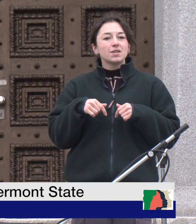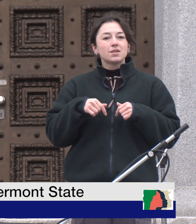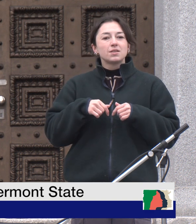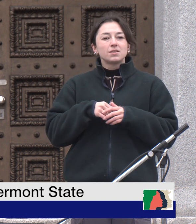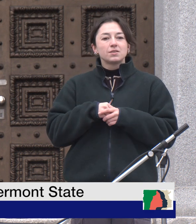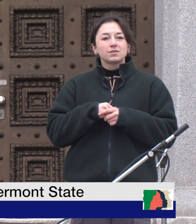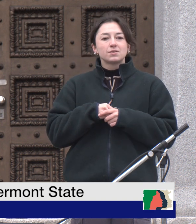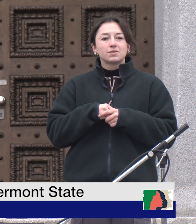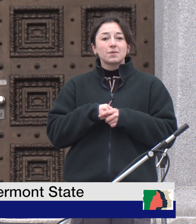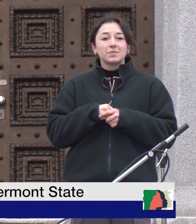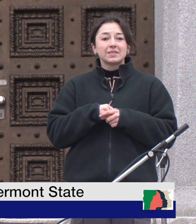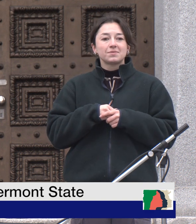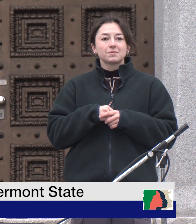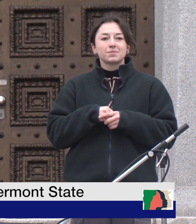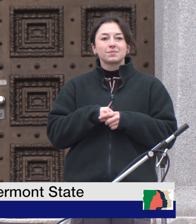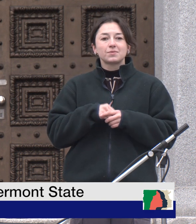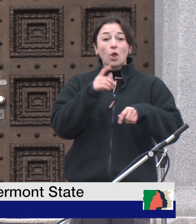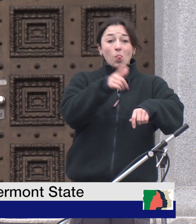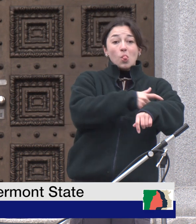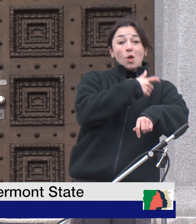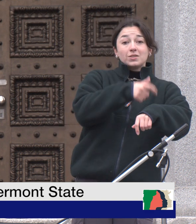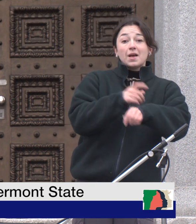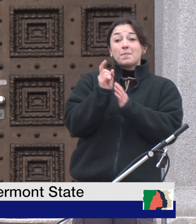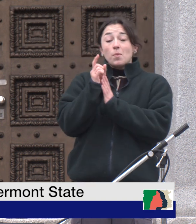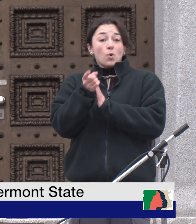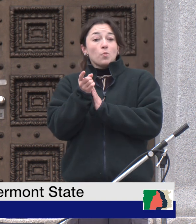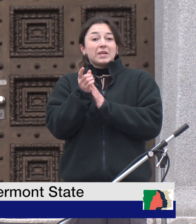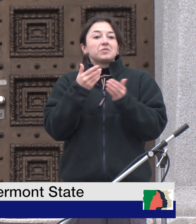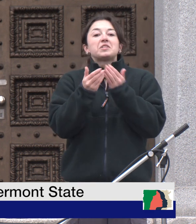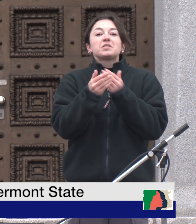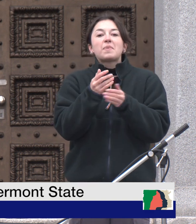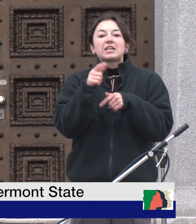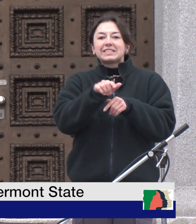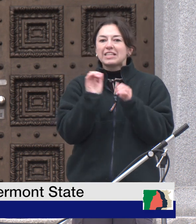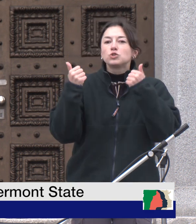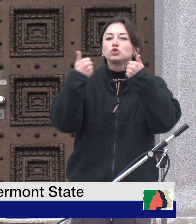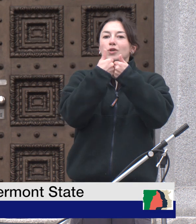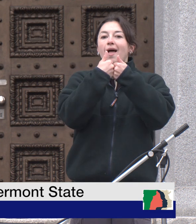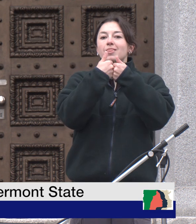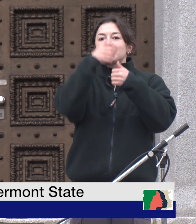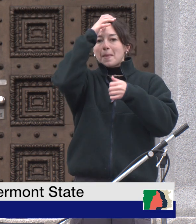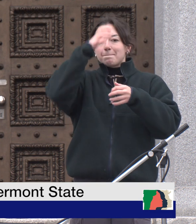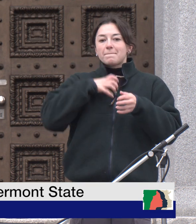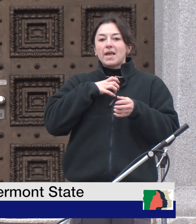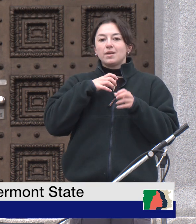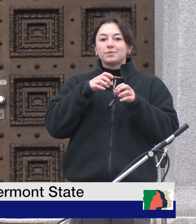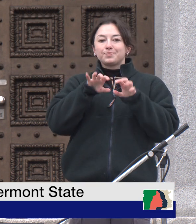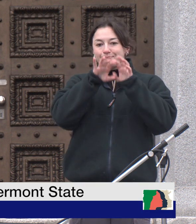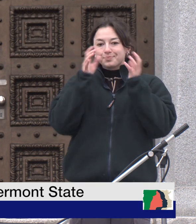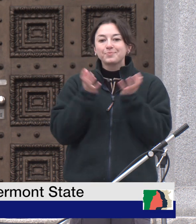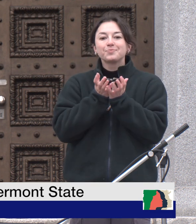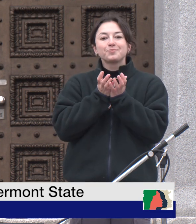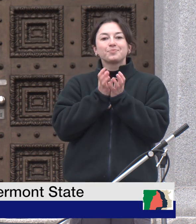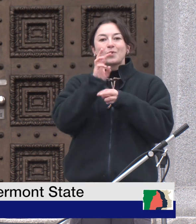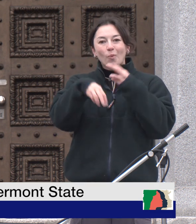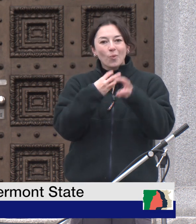only momentary, challenges the patriarchy. Our mere presence cultivates